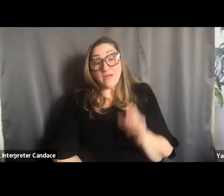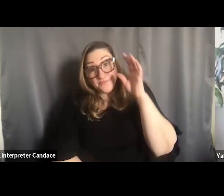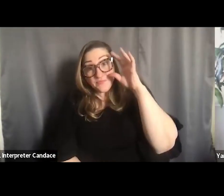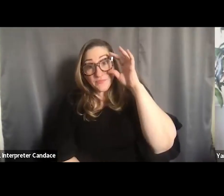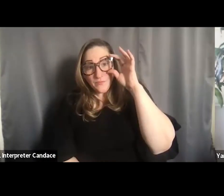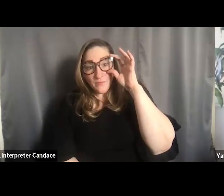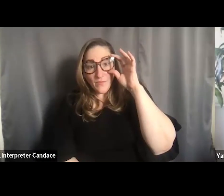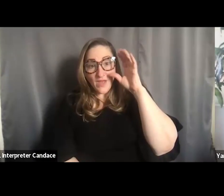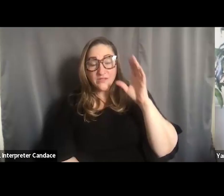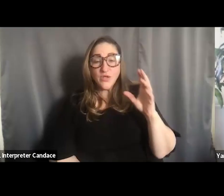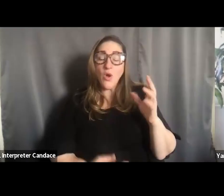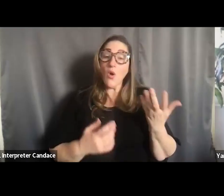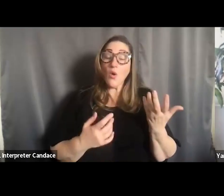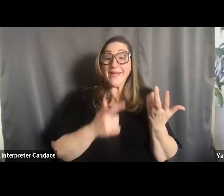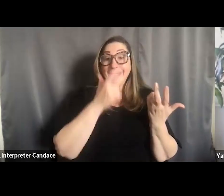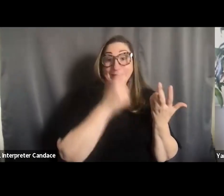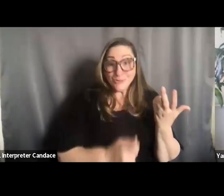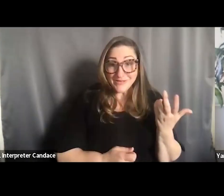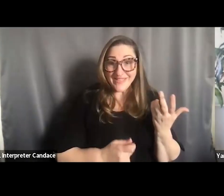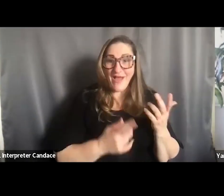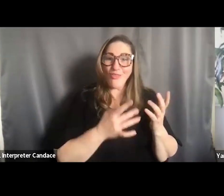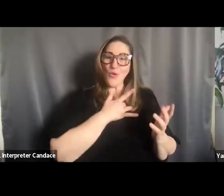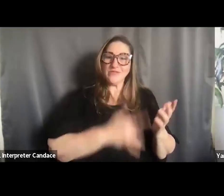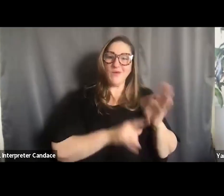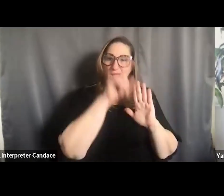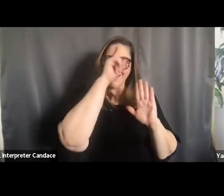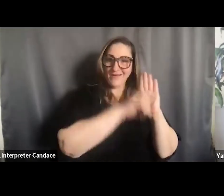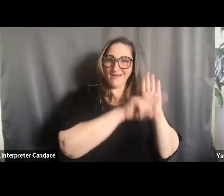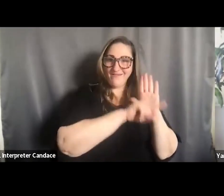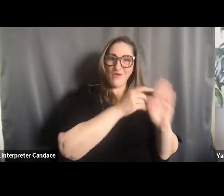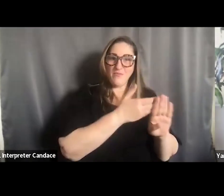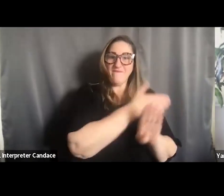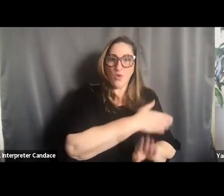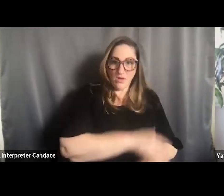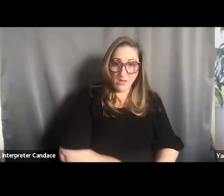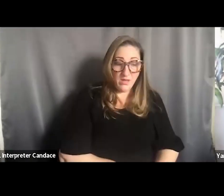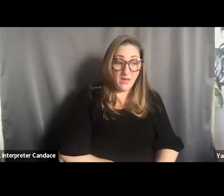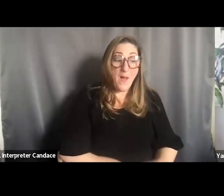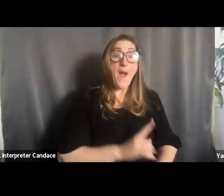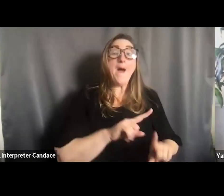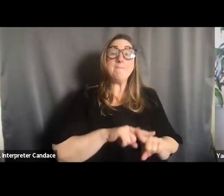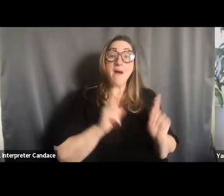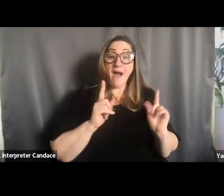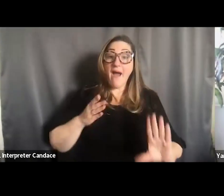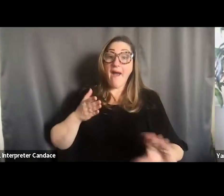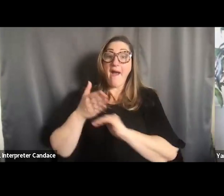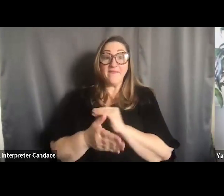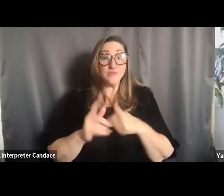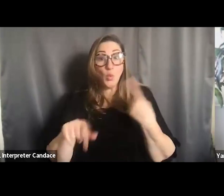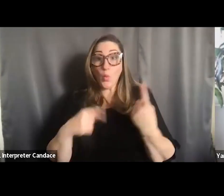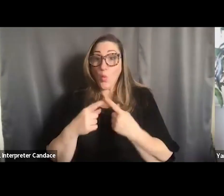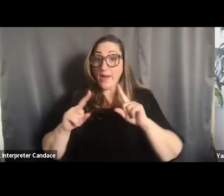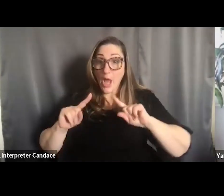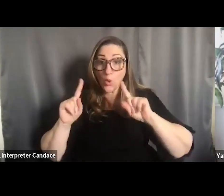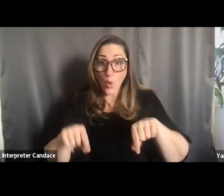there. I may not agree. I may not be aligned. It may be disorganized